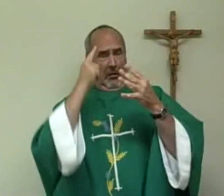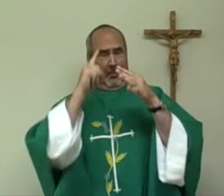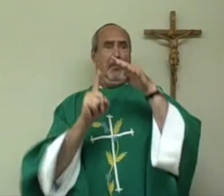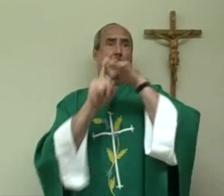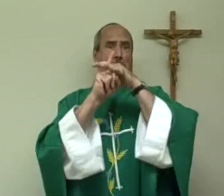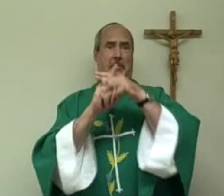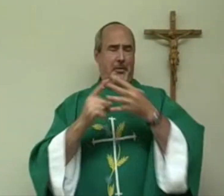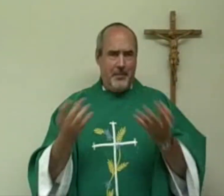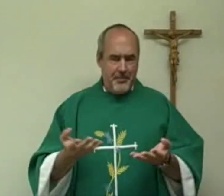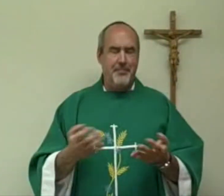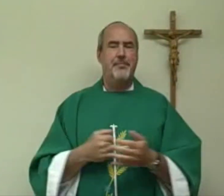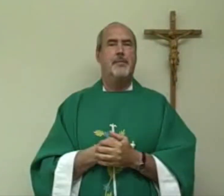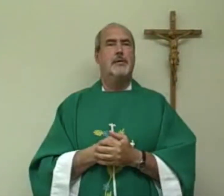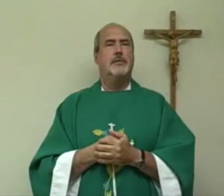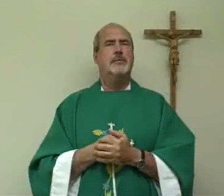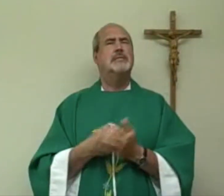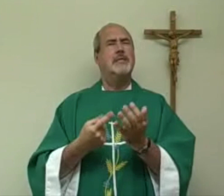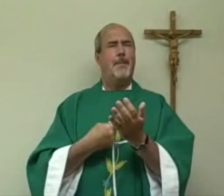And I just thought of something else that I want to add too.